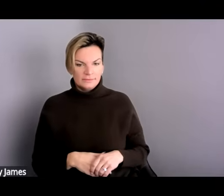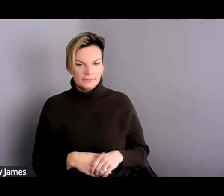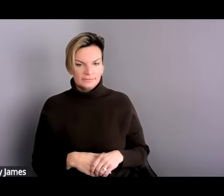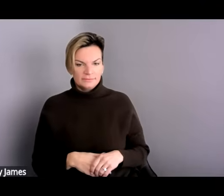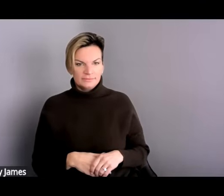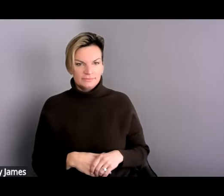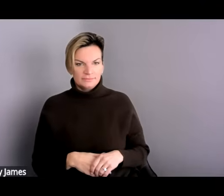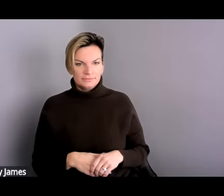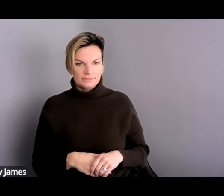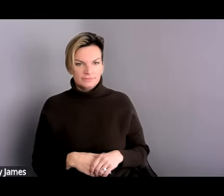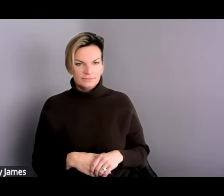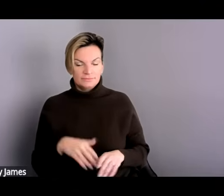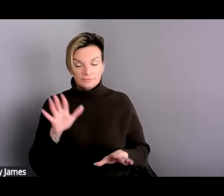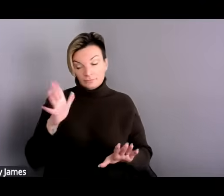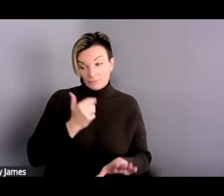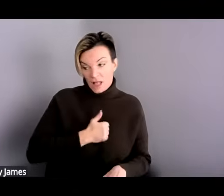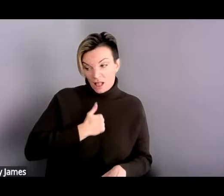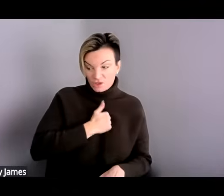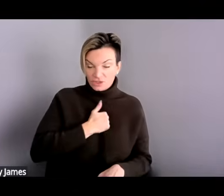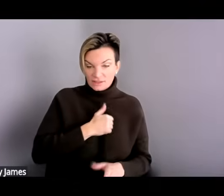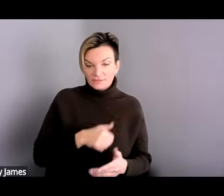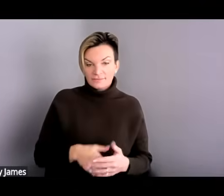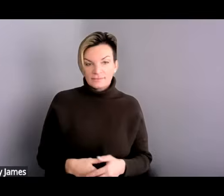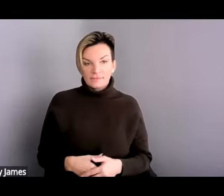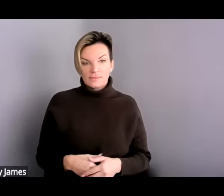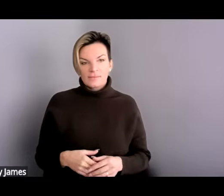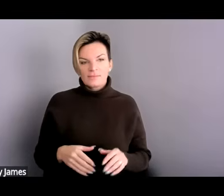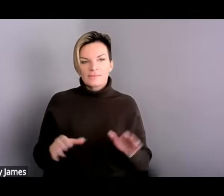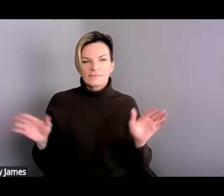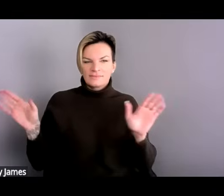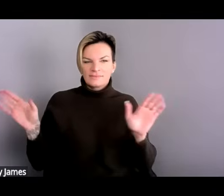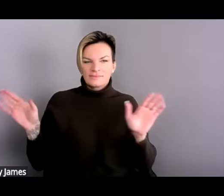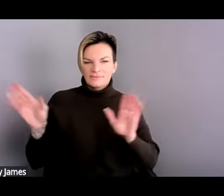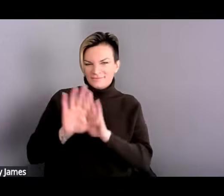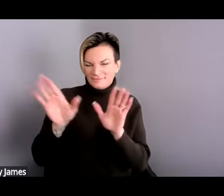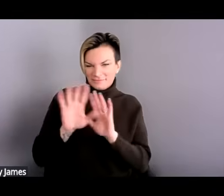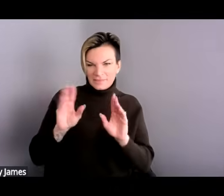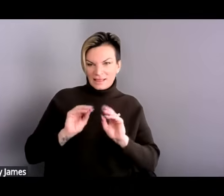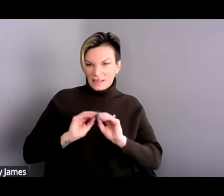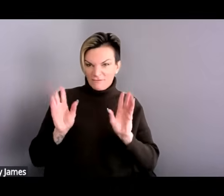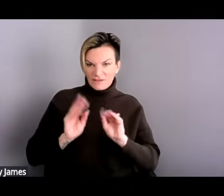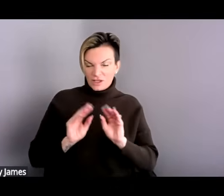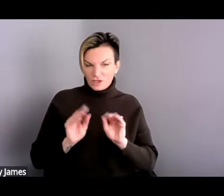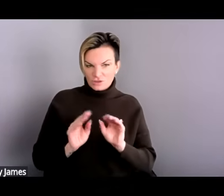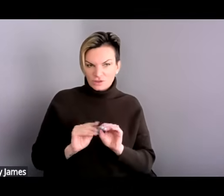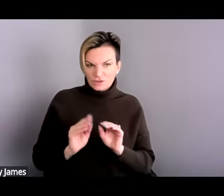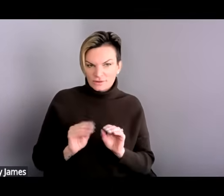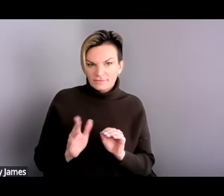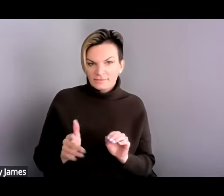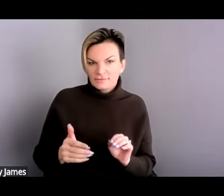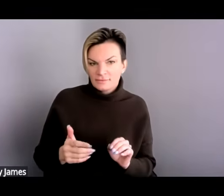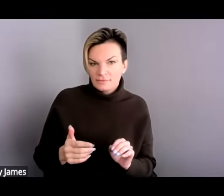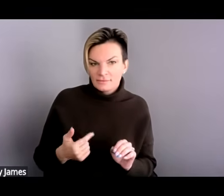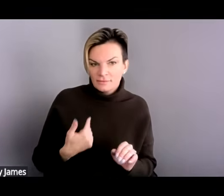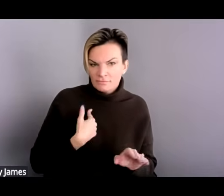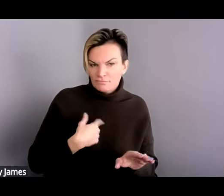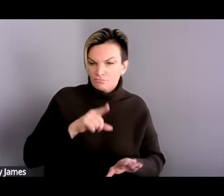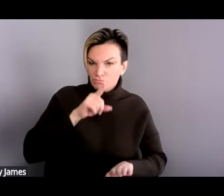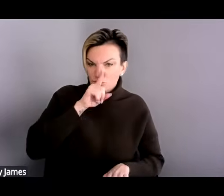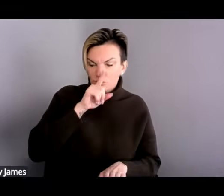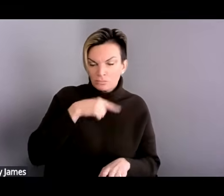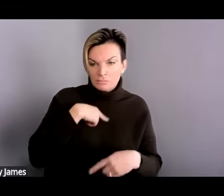And Apologies. just from a clarification perspective, I don't disagree. I